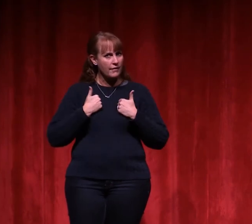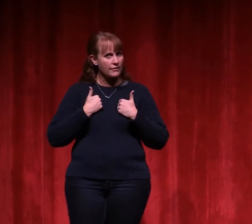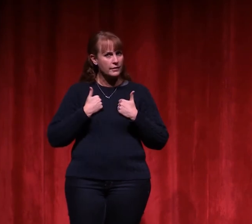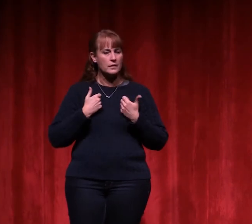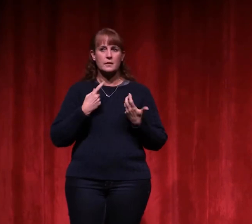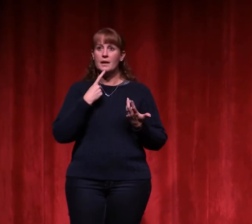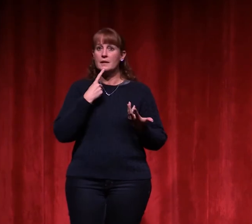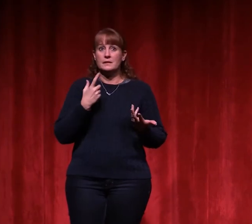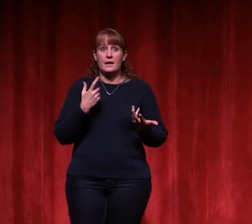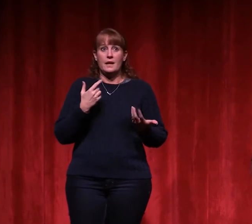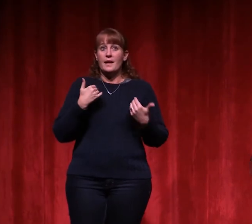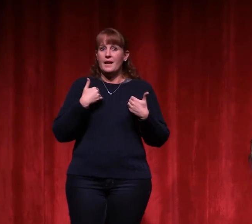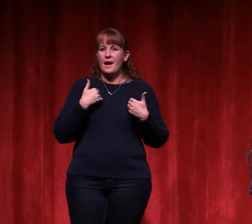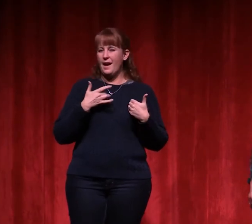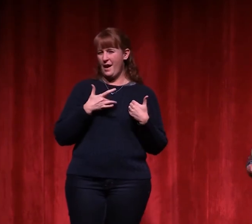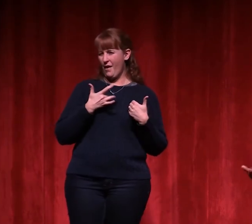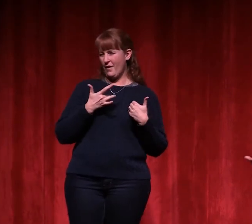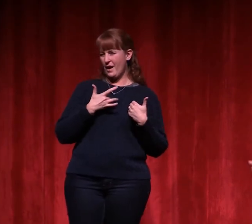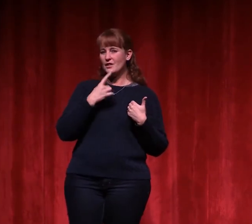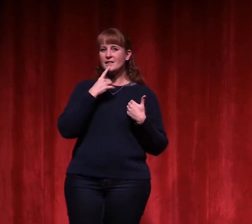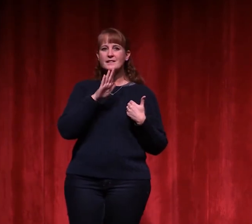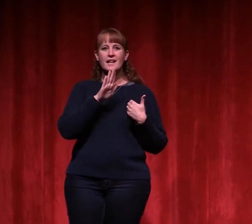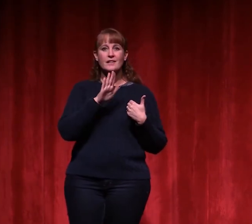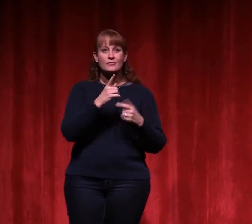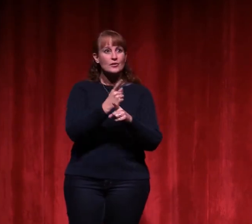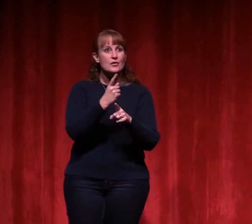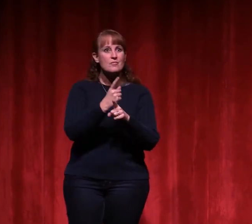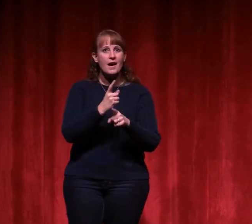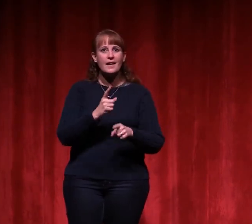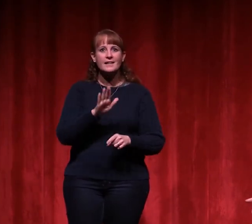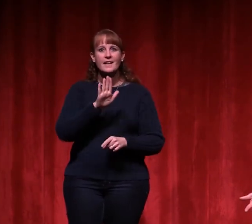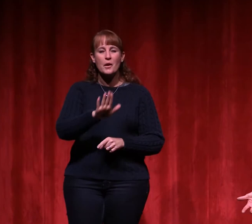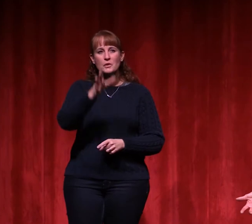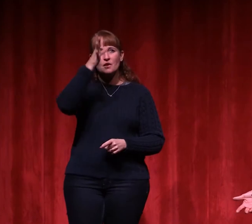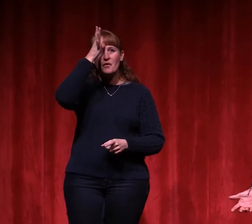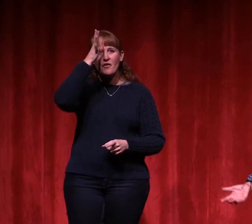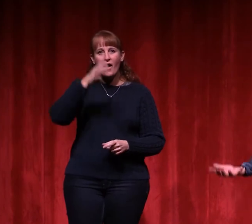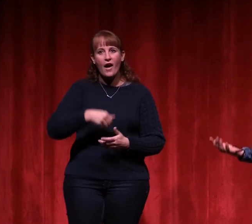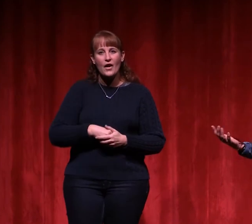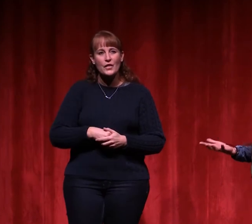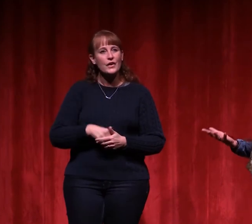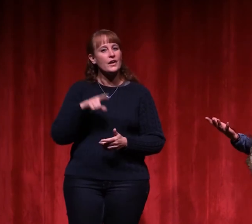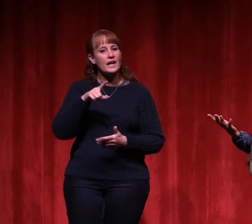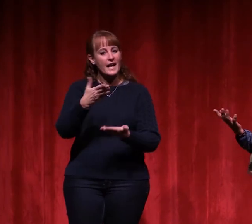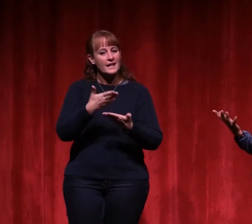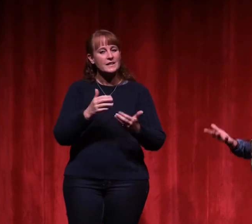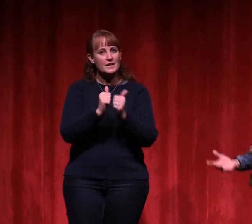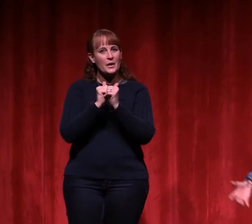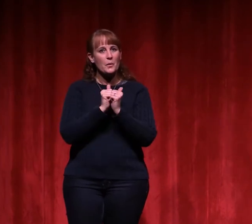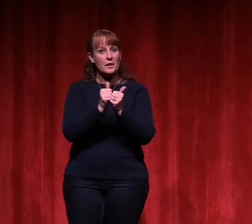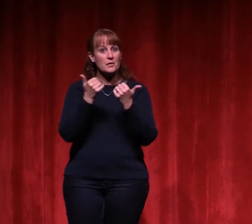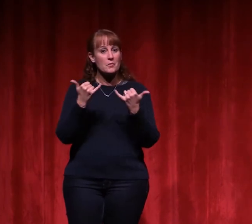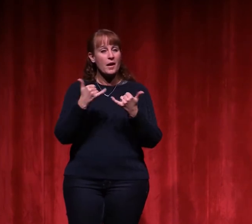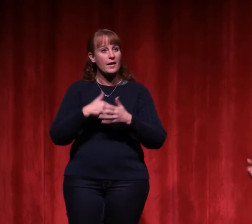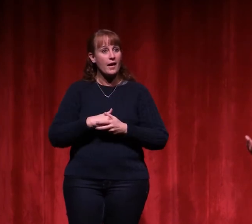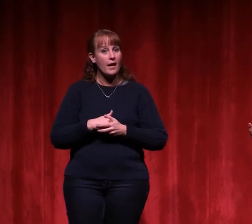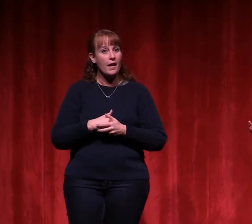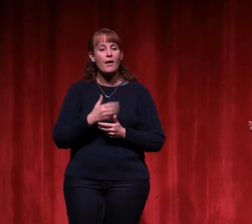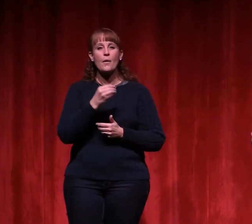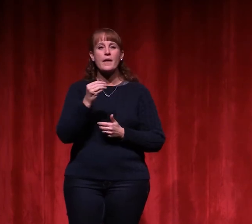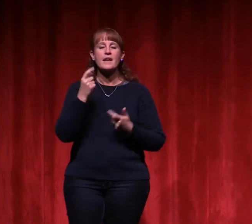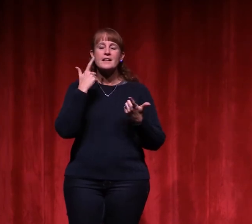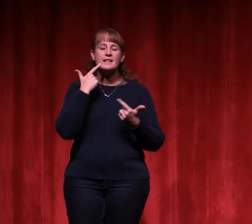And I said, I have a hunch. And she goes, you're right. It was your father. And he's here with me right now. And